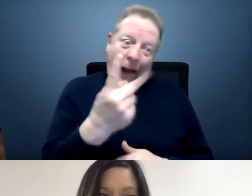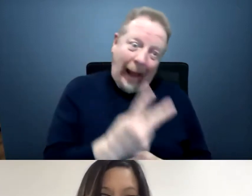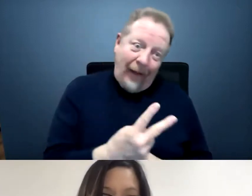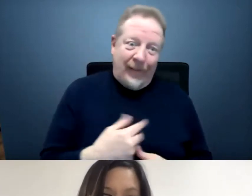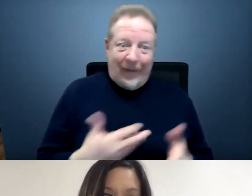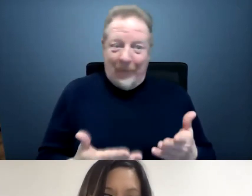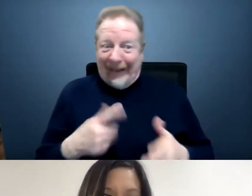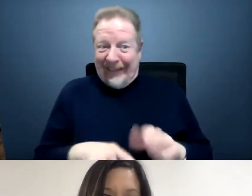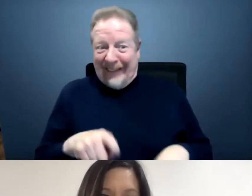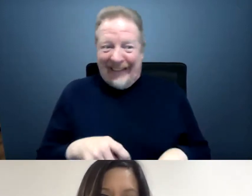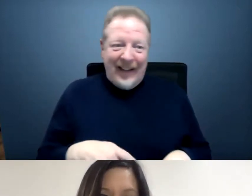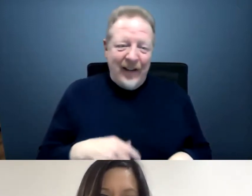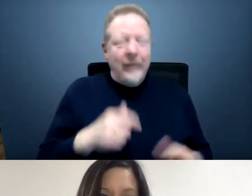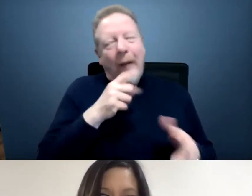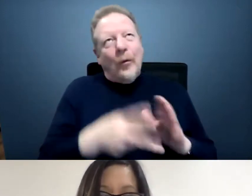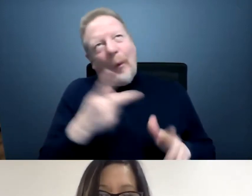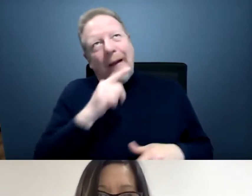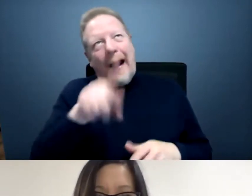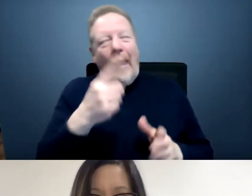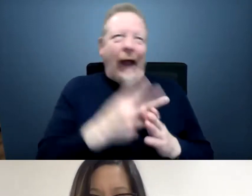I don't think we need twice as much time though.